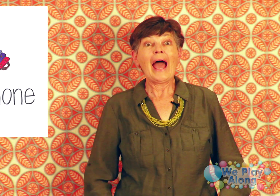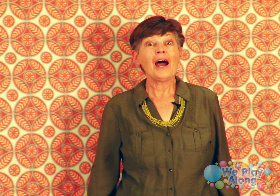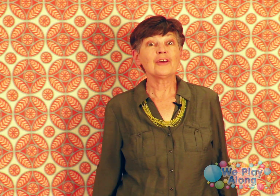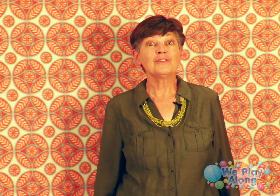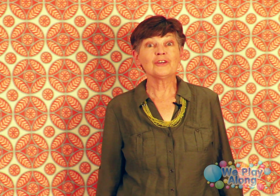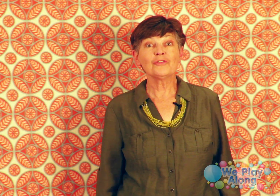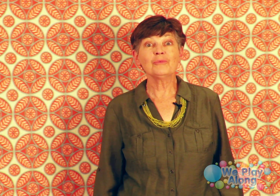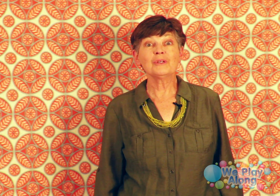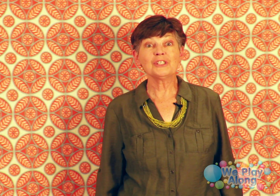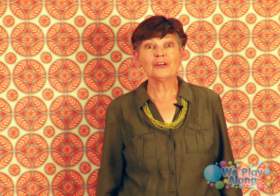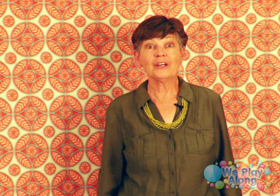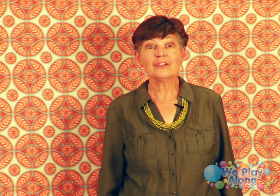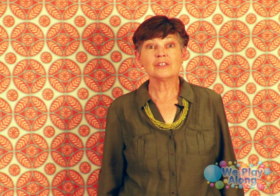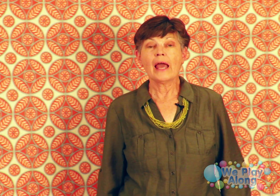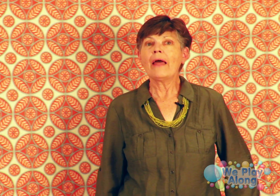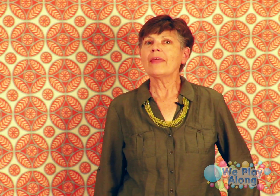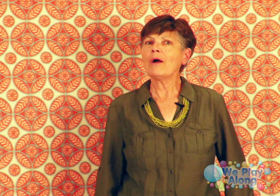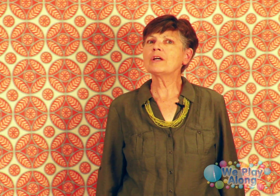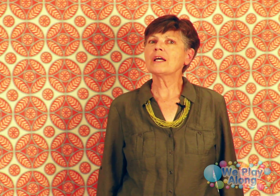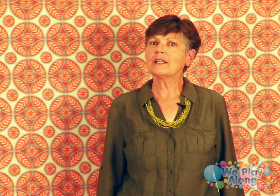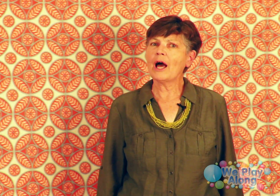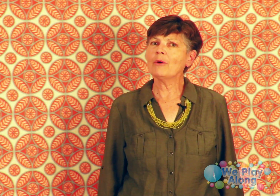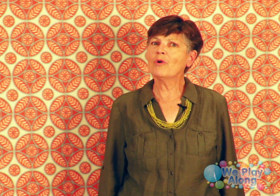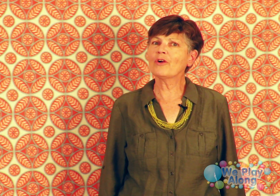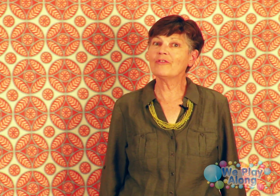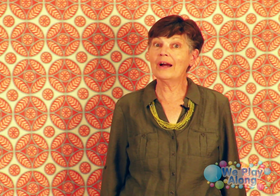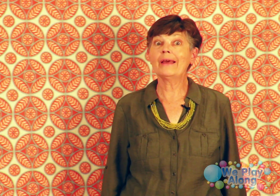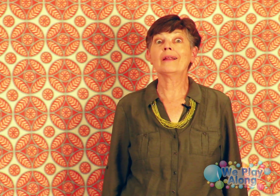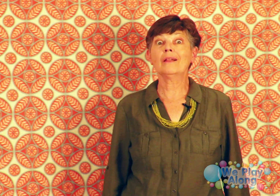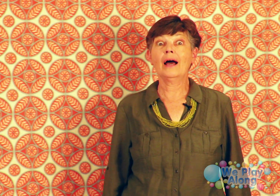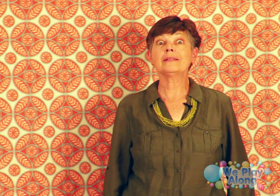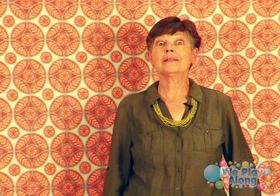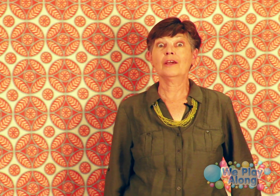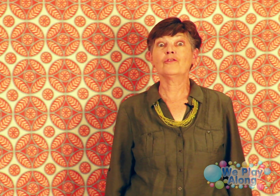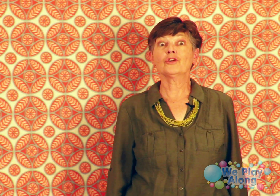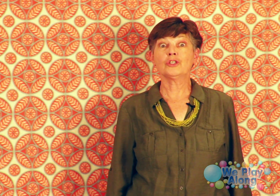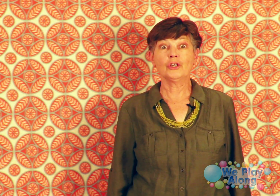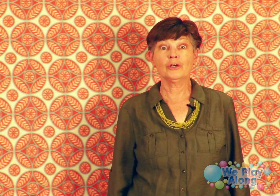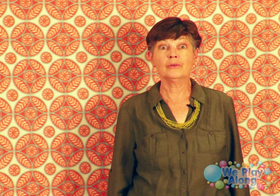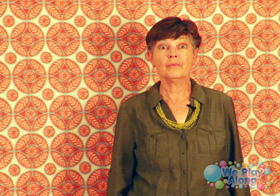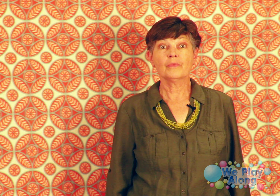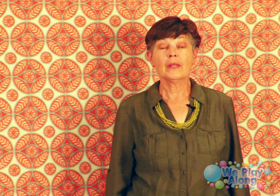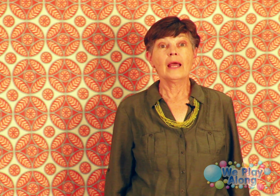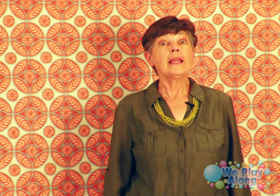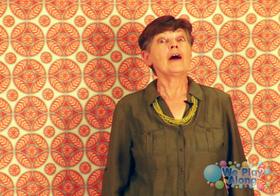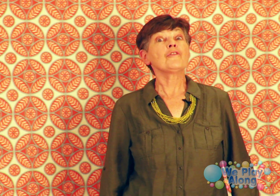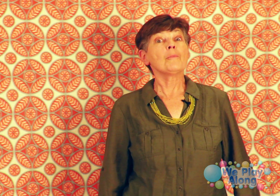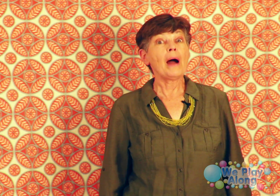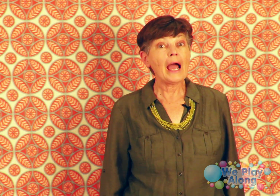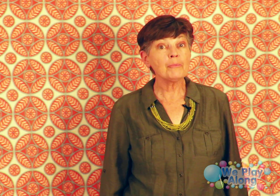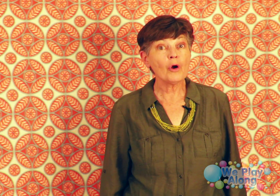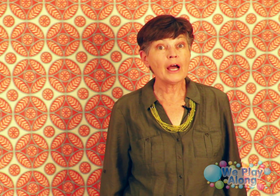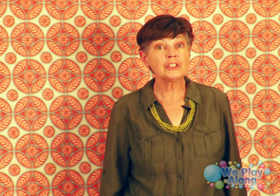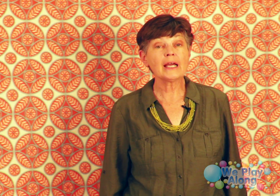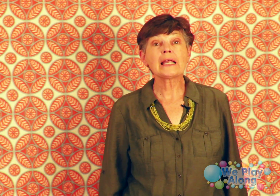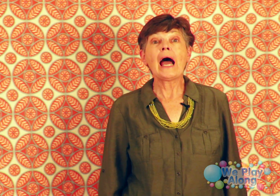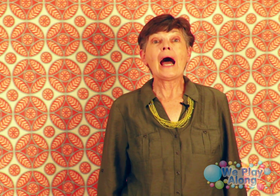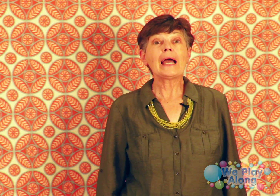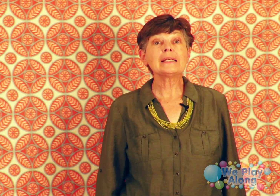out of different materials. That was a lot more fun and a lot safer too. Now for my project, I